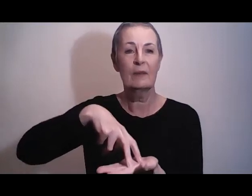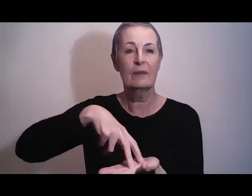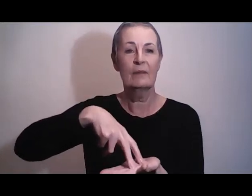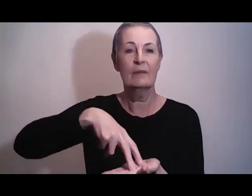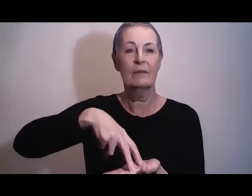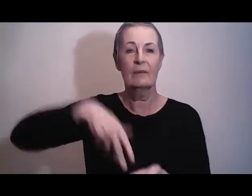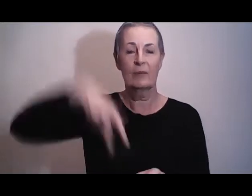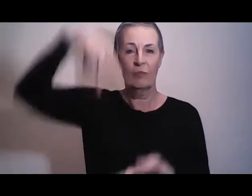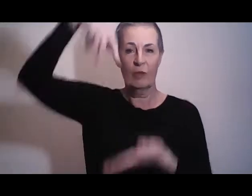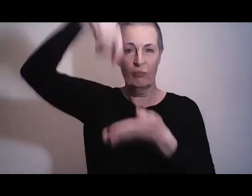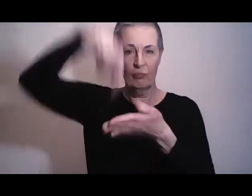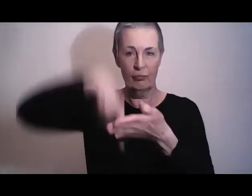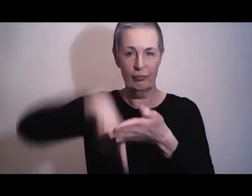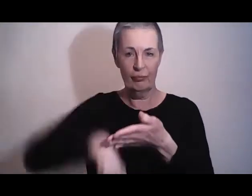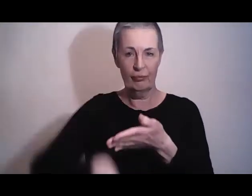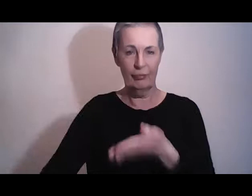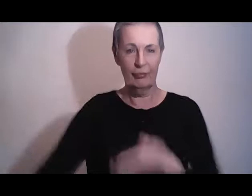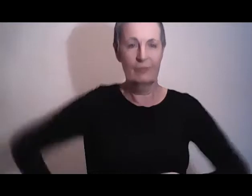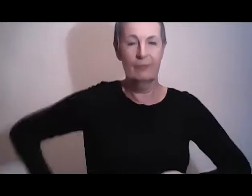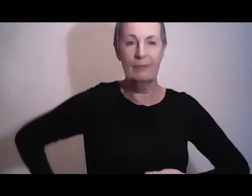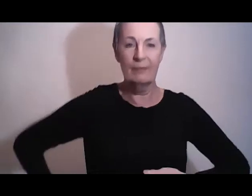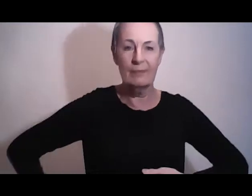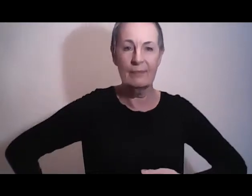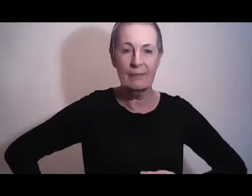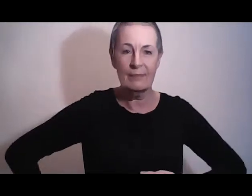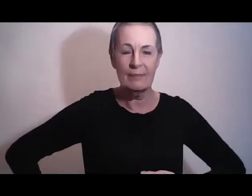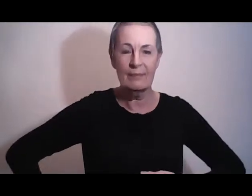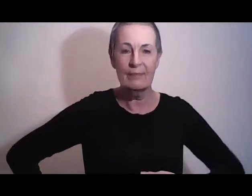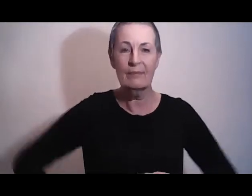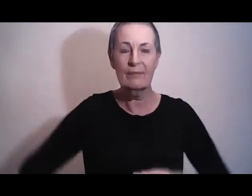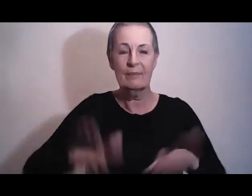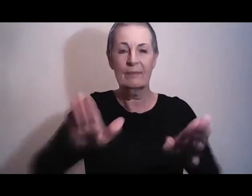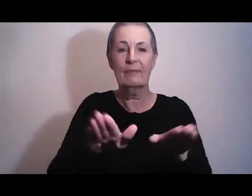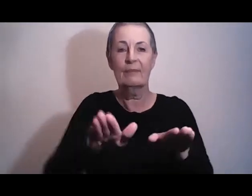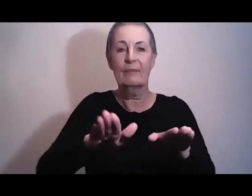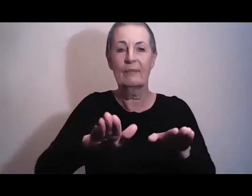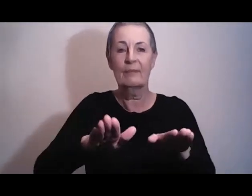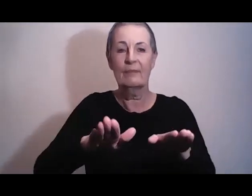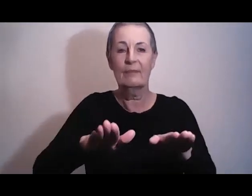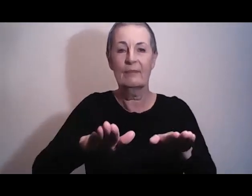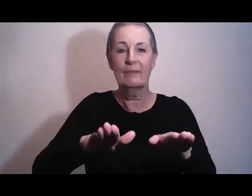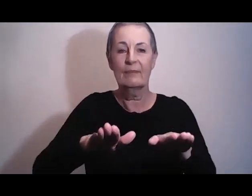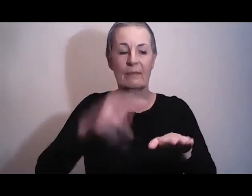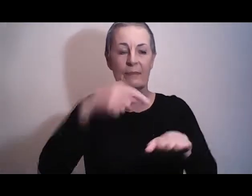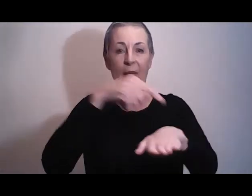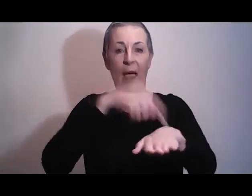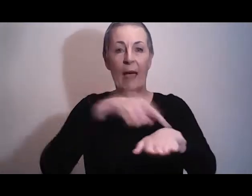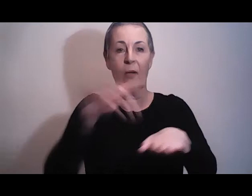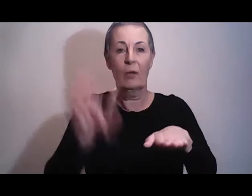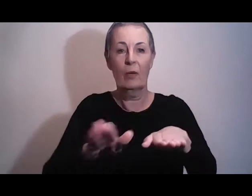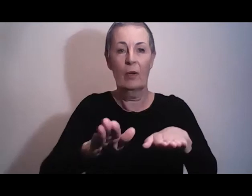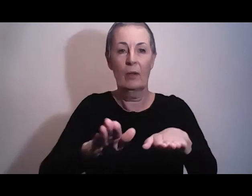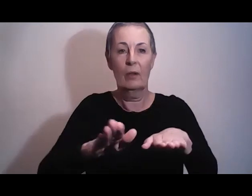to the ground. In your ankles, what you do with your ankles, you screw